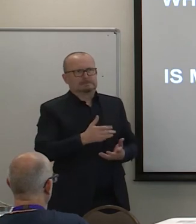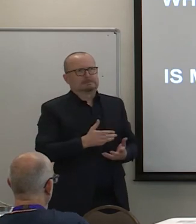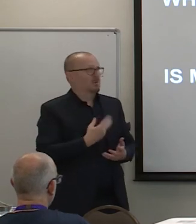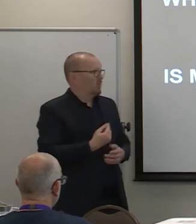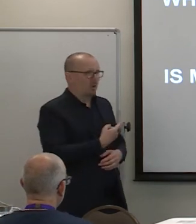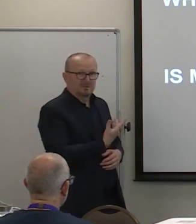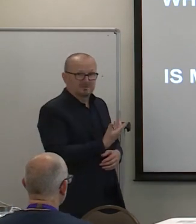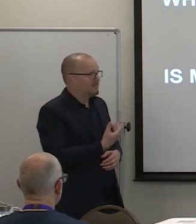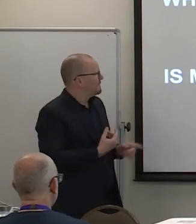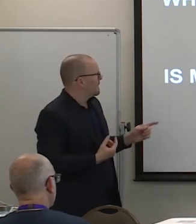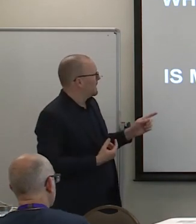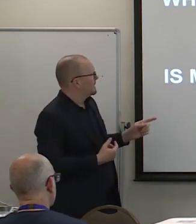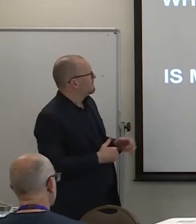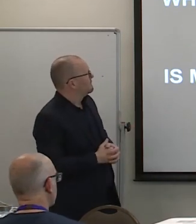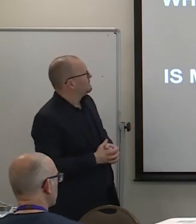questions.